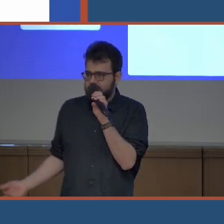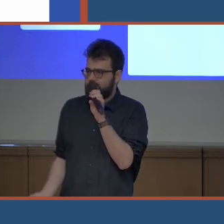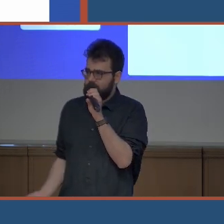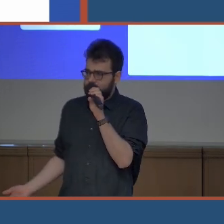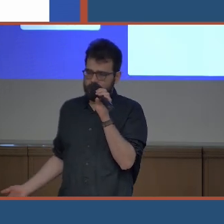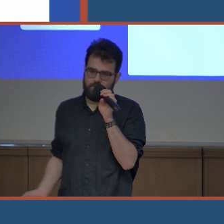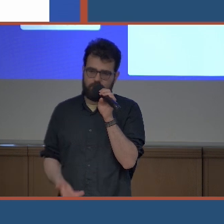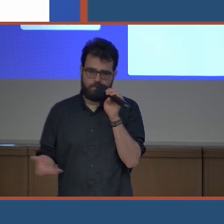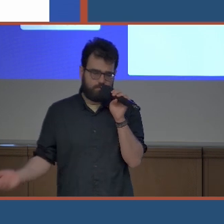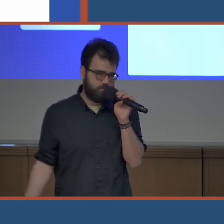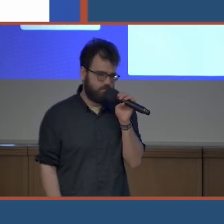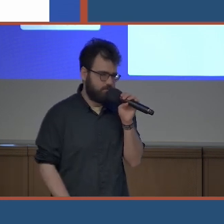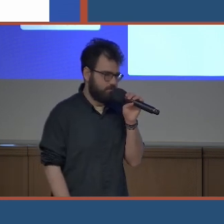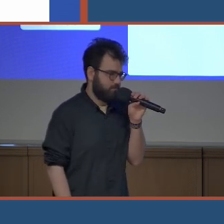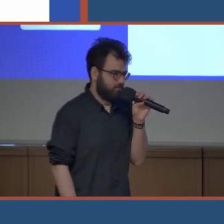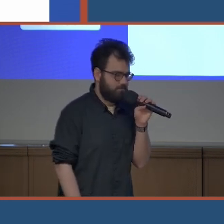think it's similar to